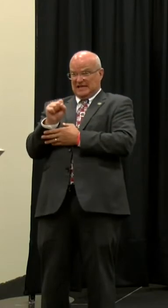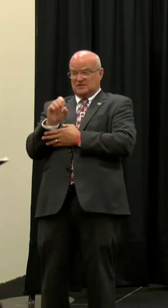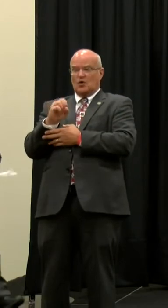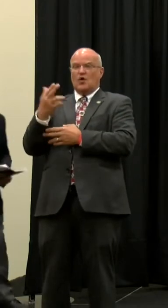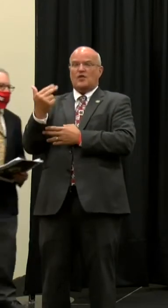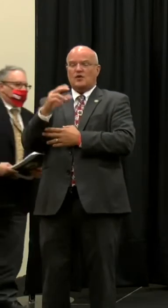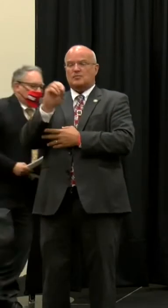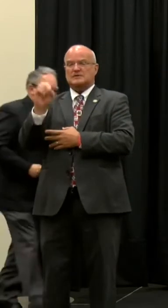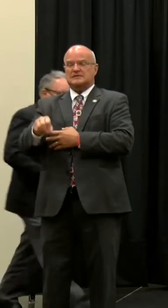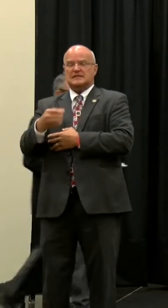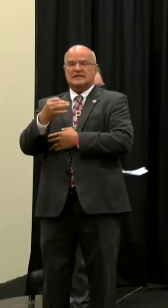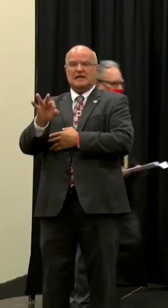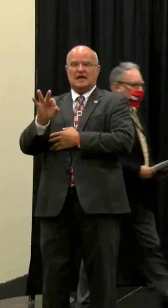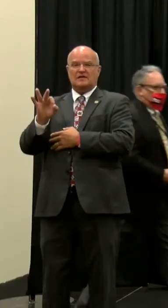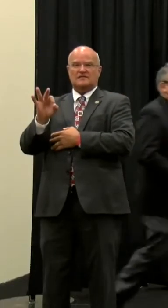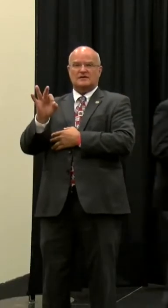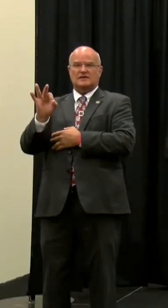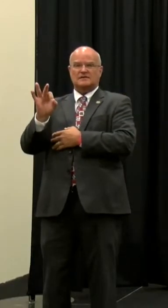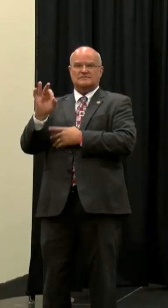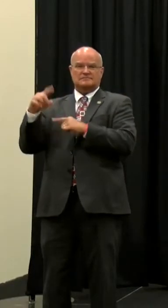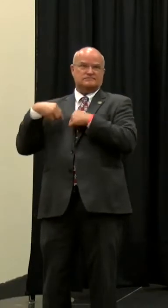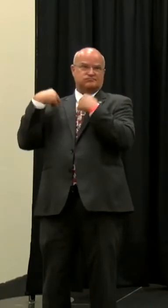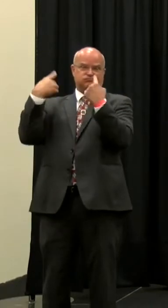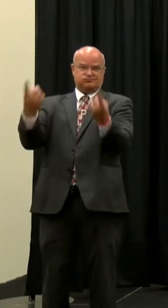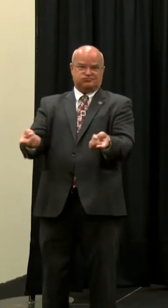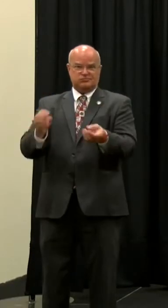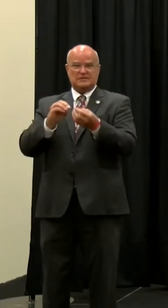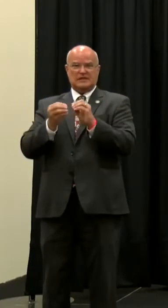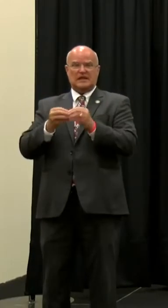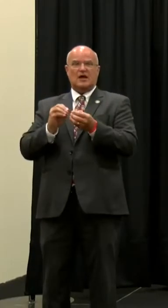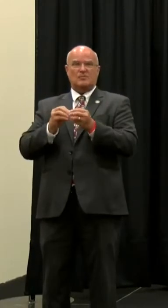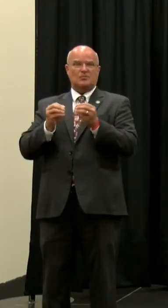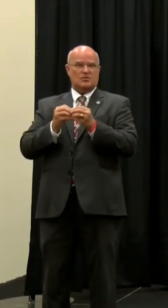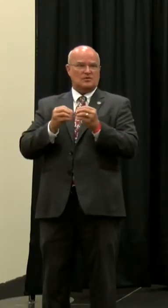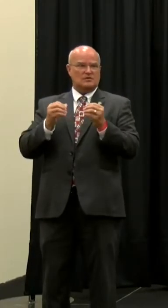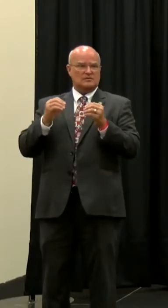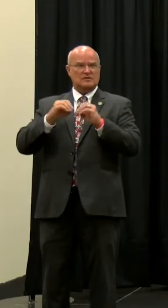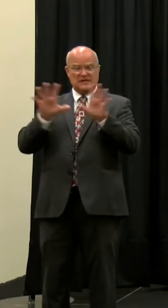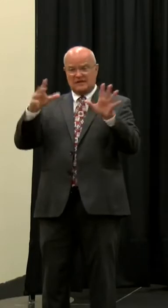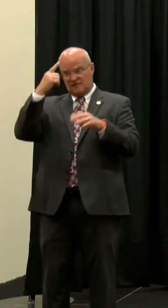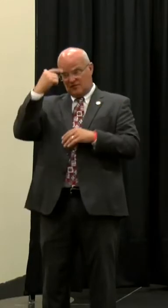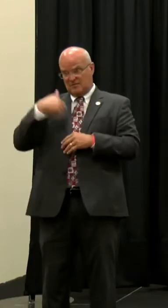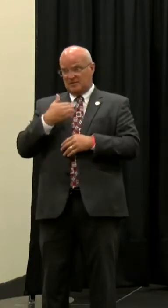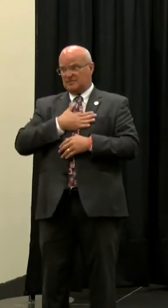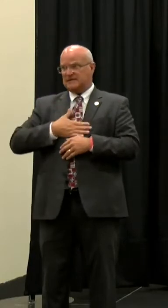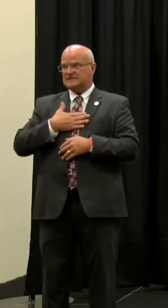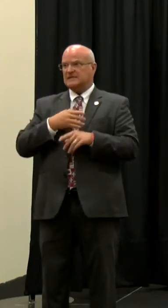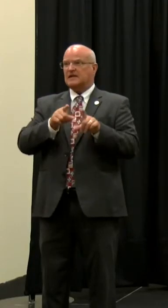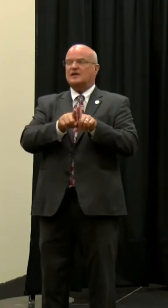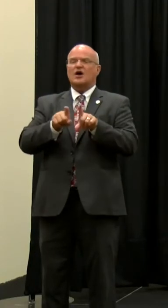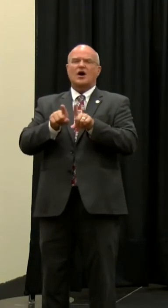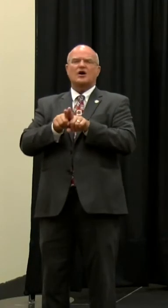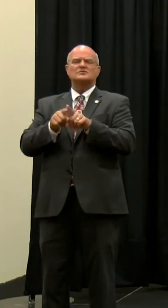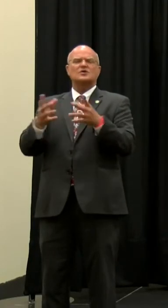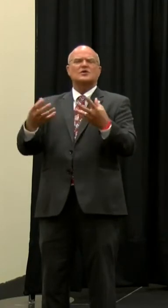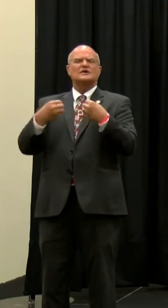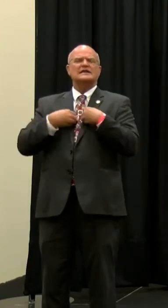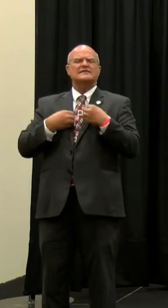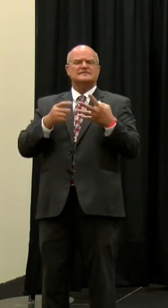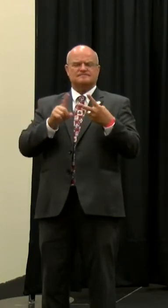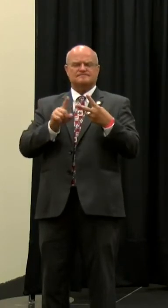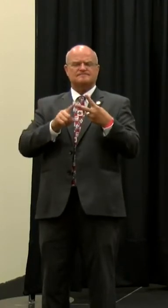or 13% of a cumulative number? I was hoping you could clarify that for us. And then also, can you give us a sense